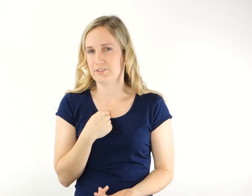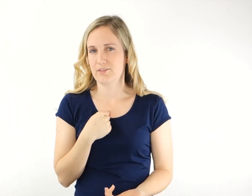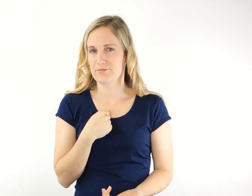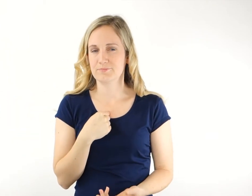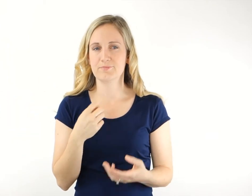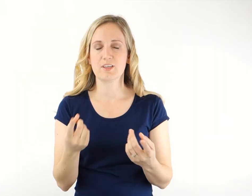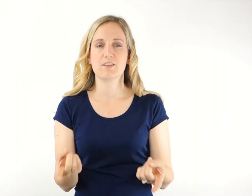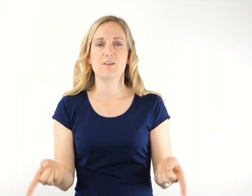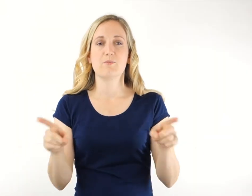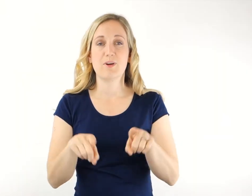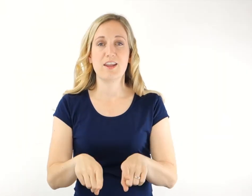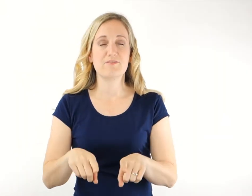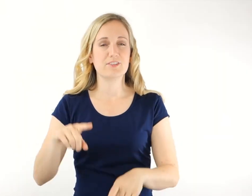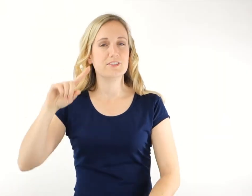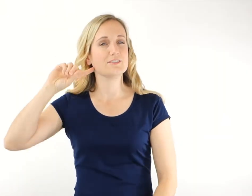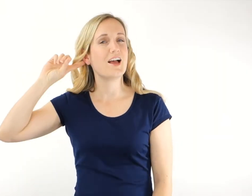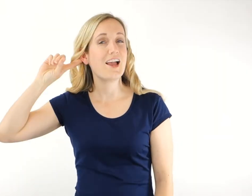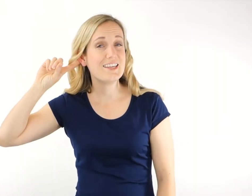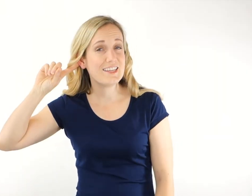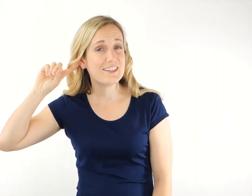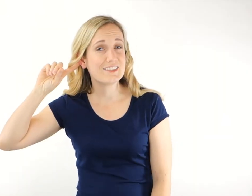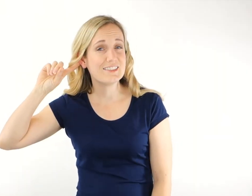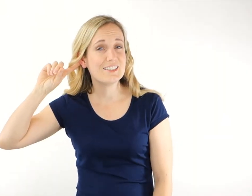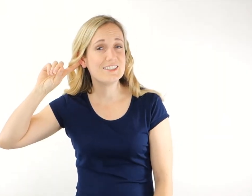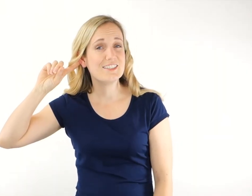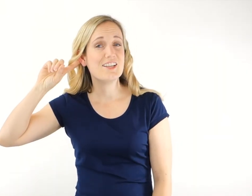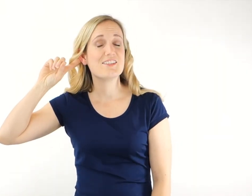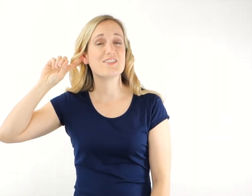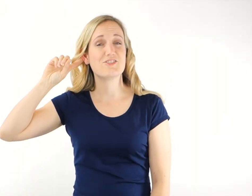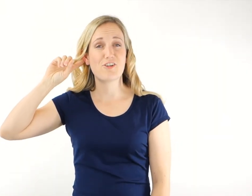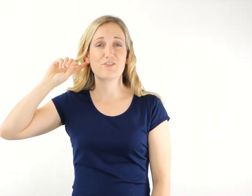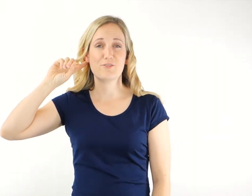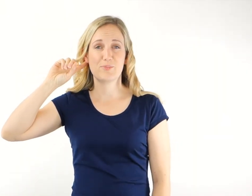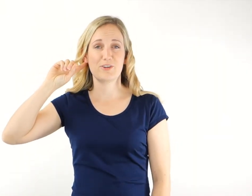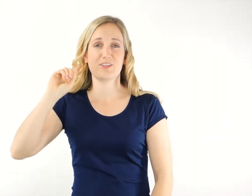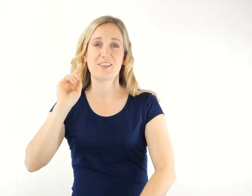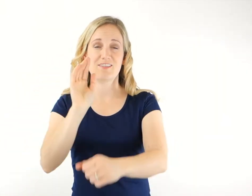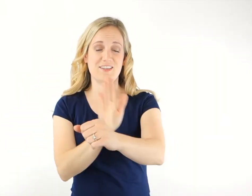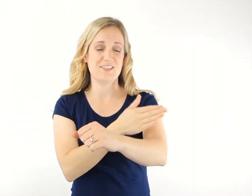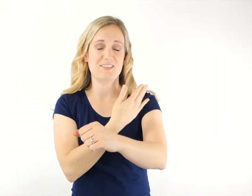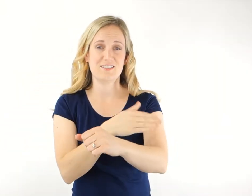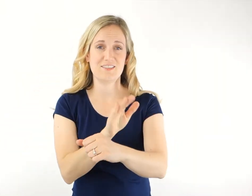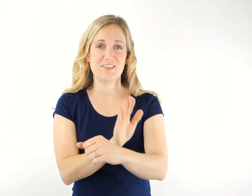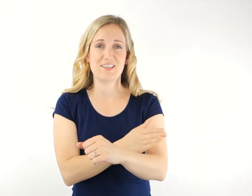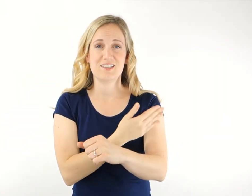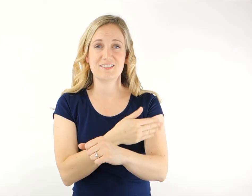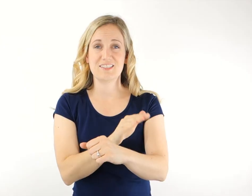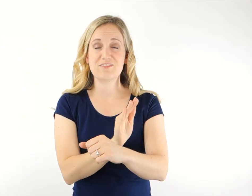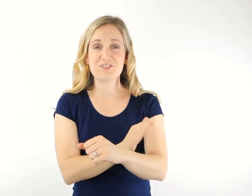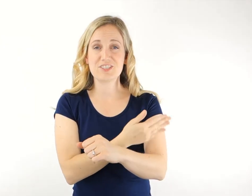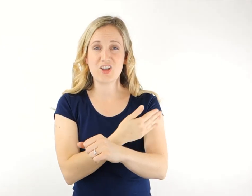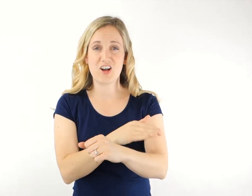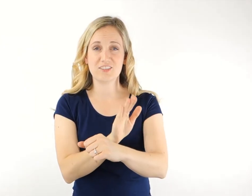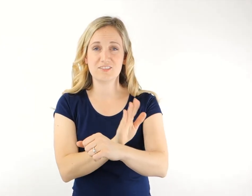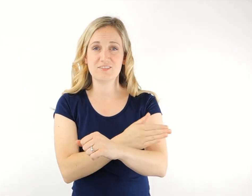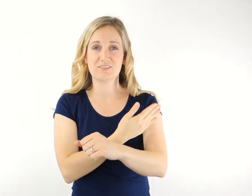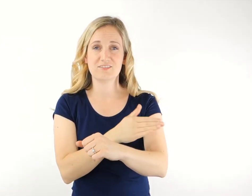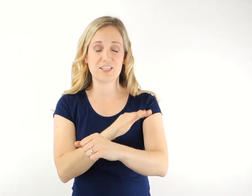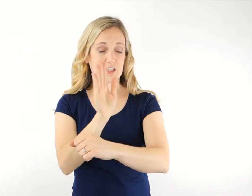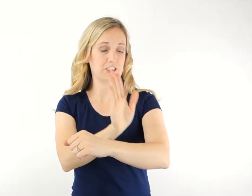yourself. Whenever I hear the song of a bird, this is a sign for song, like you're